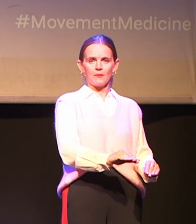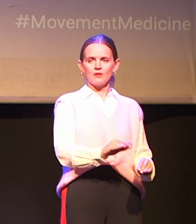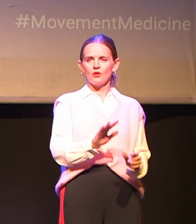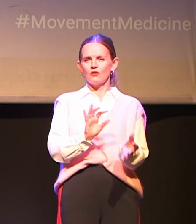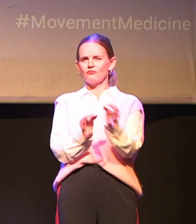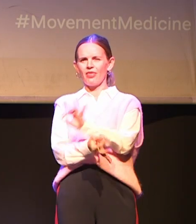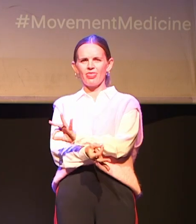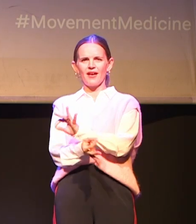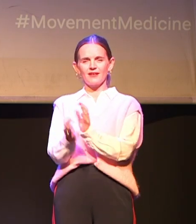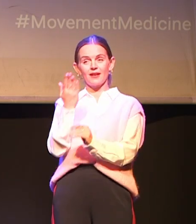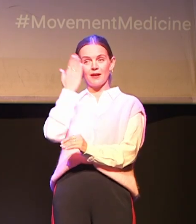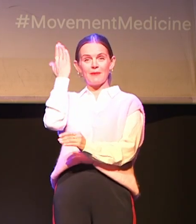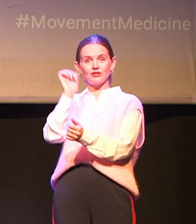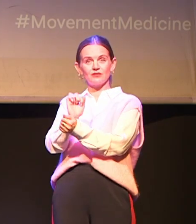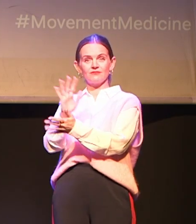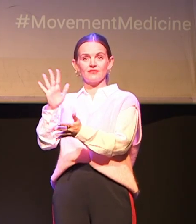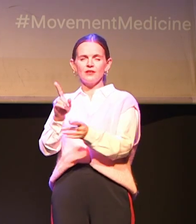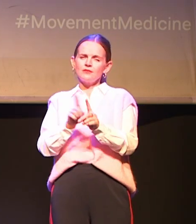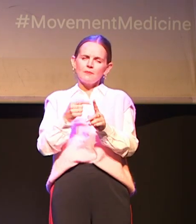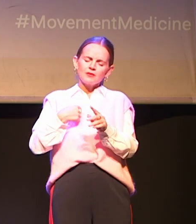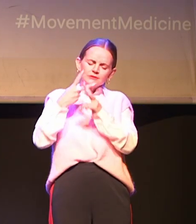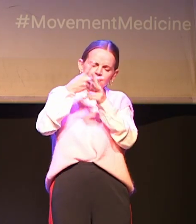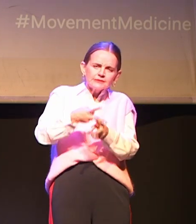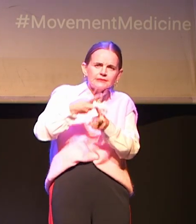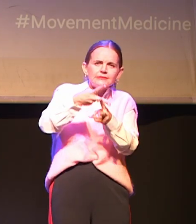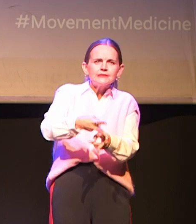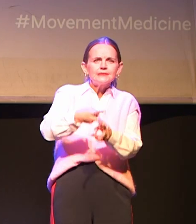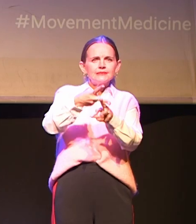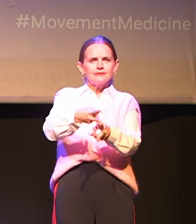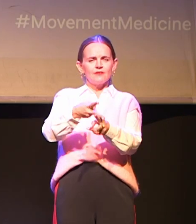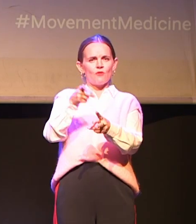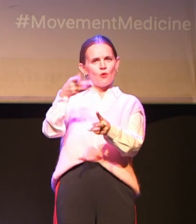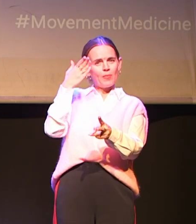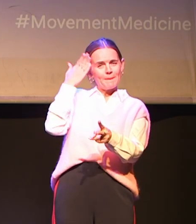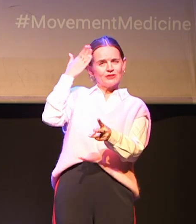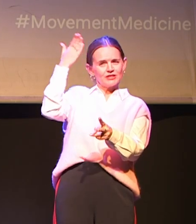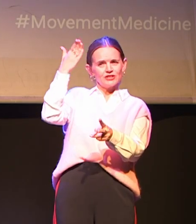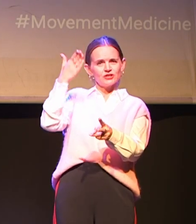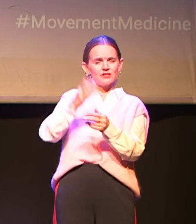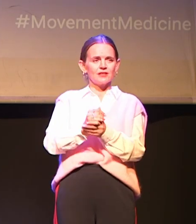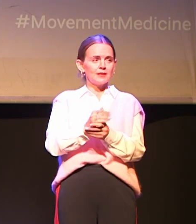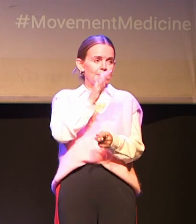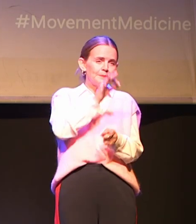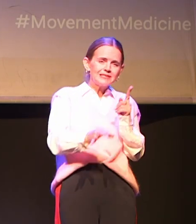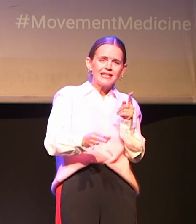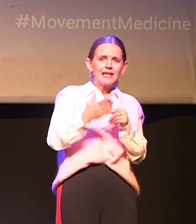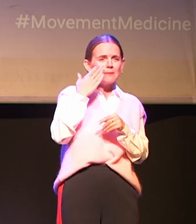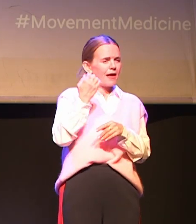I'm in service to being a doula for that imagination, right? Like I'm like, particularly Black radical